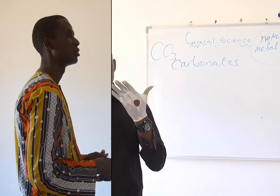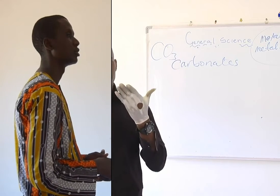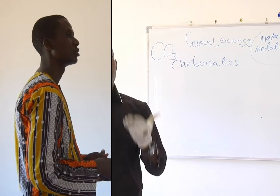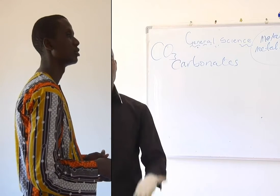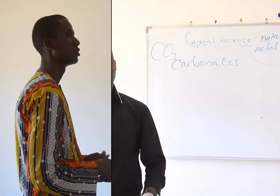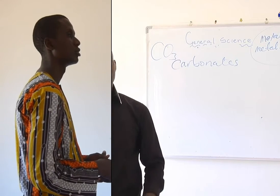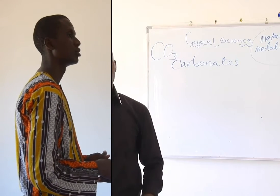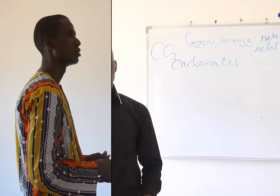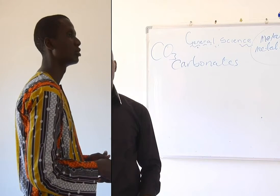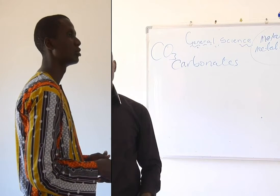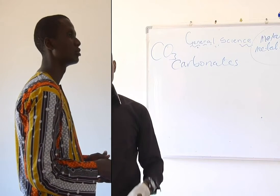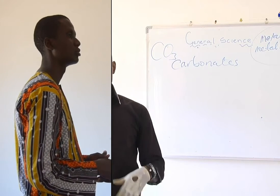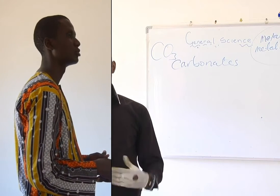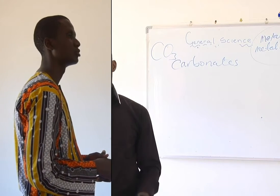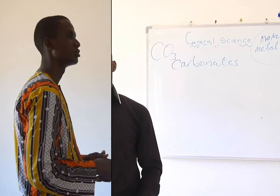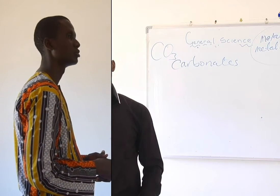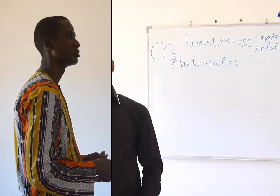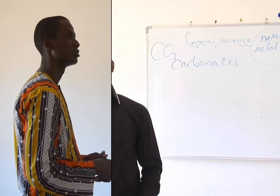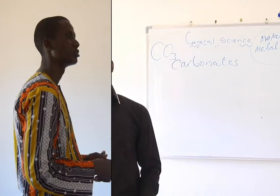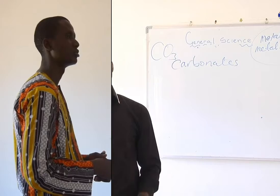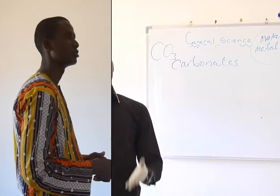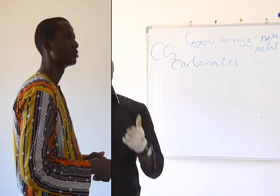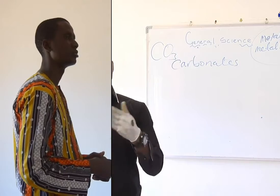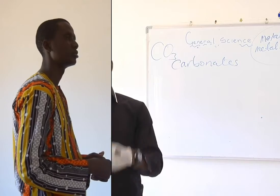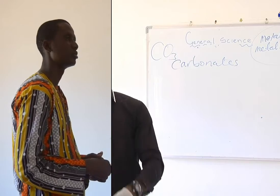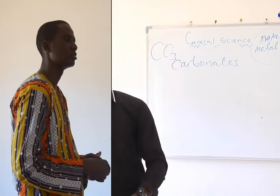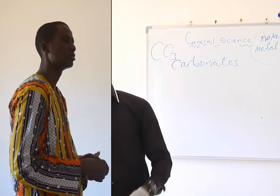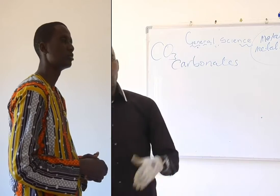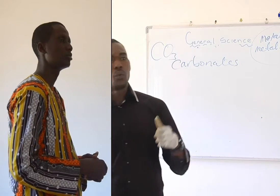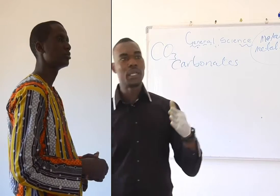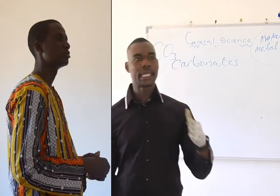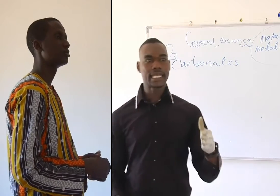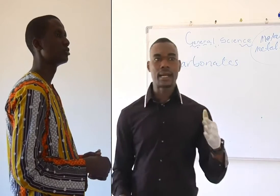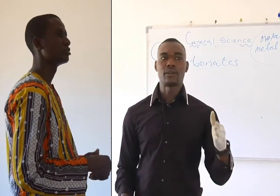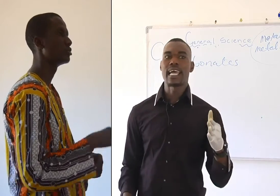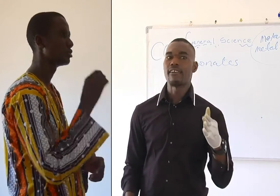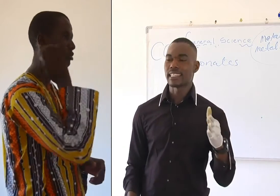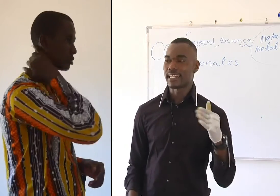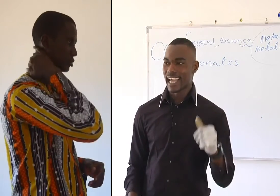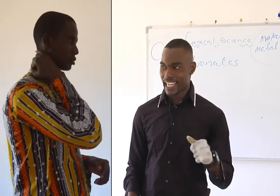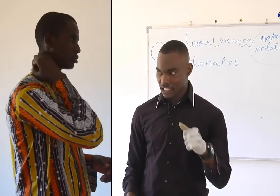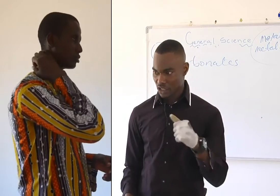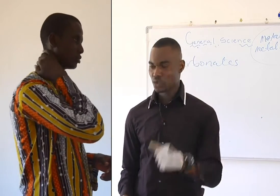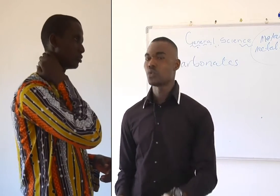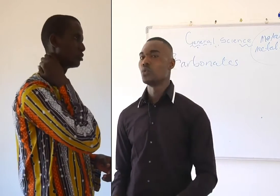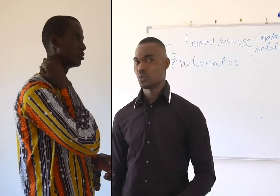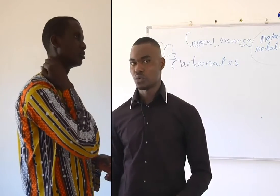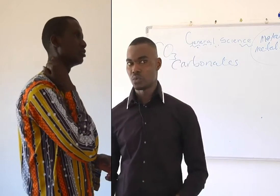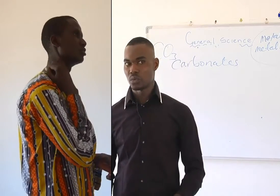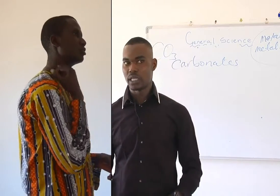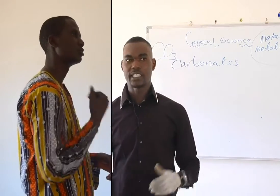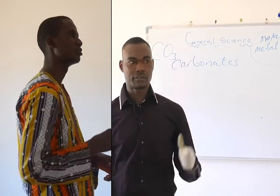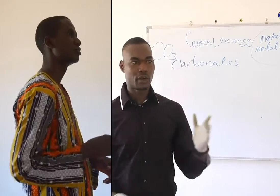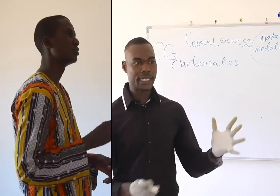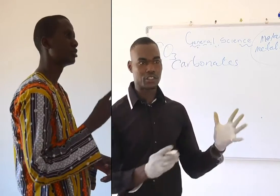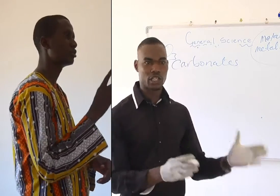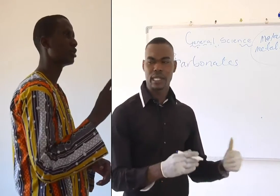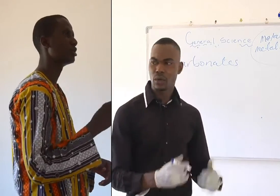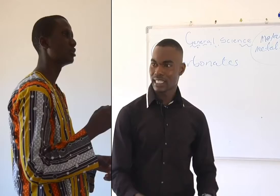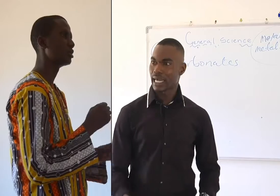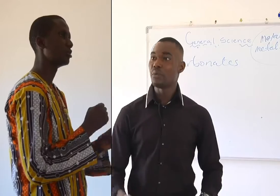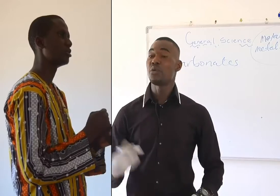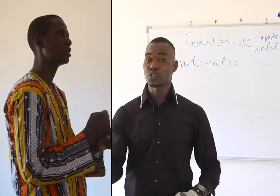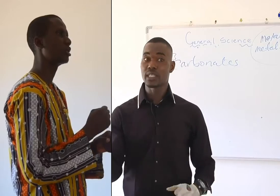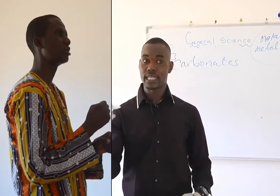we neutralize them with an acid. But this time, we get carbon dioxide gas too. Instead of only the